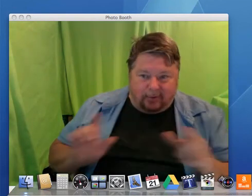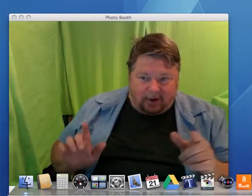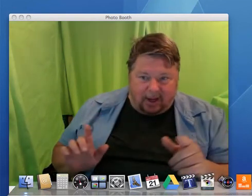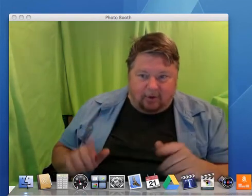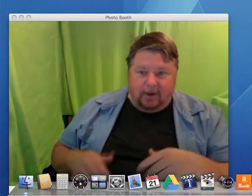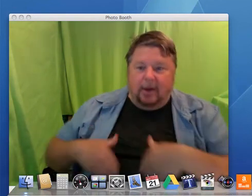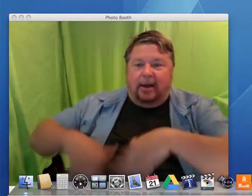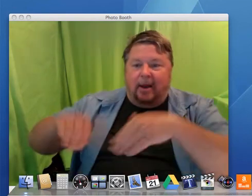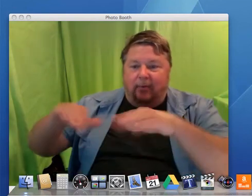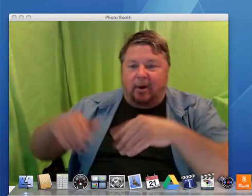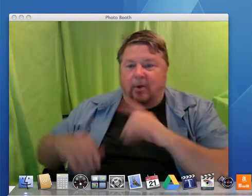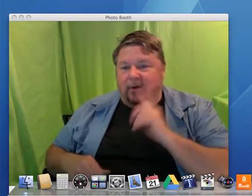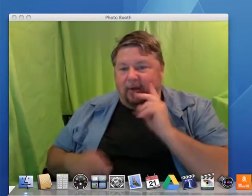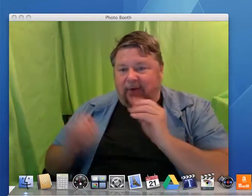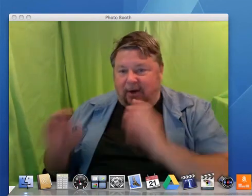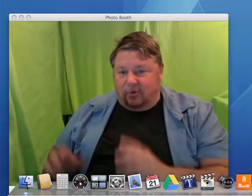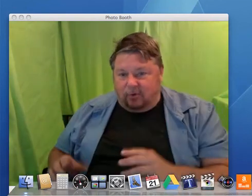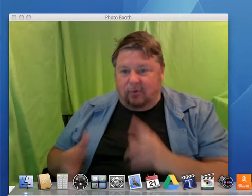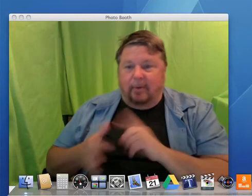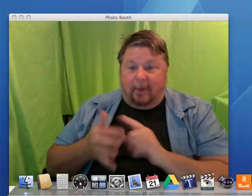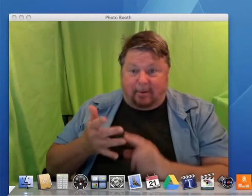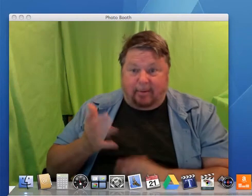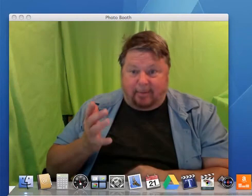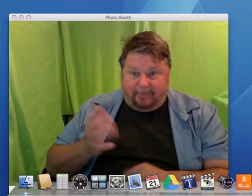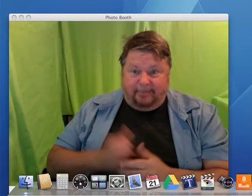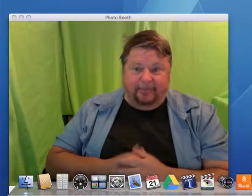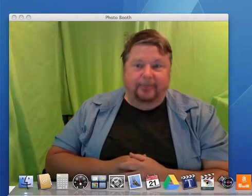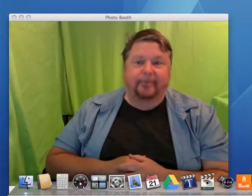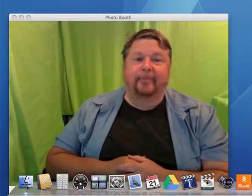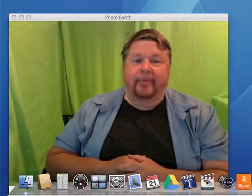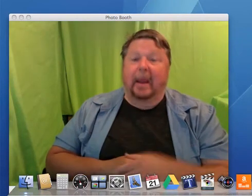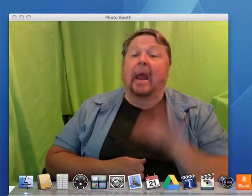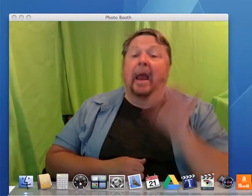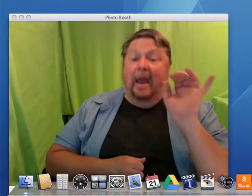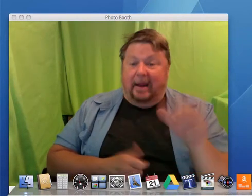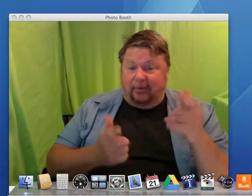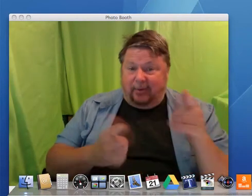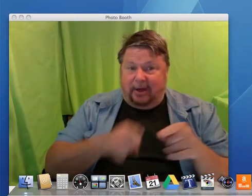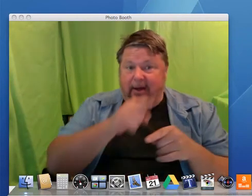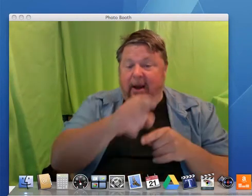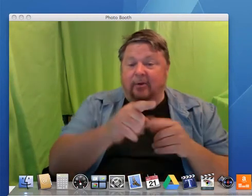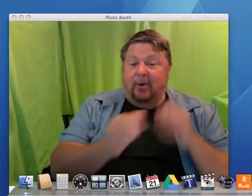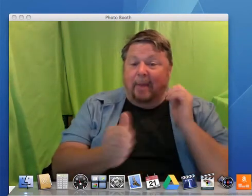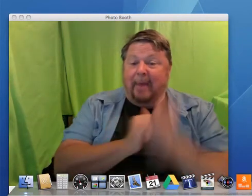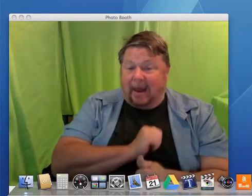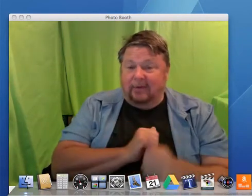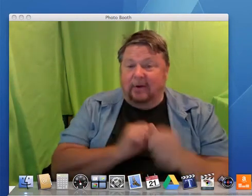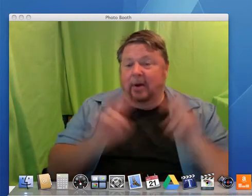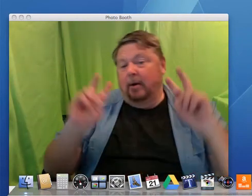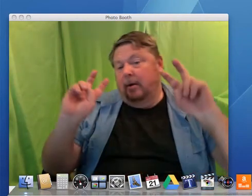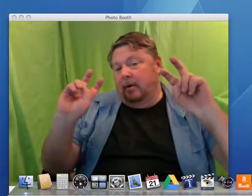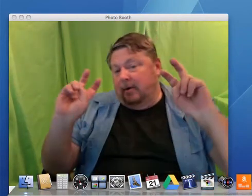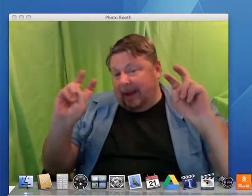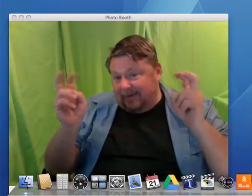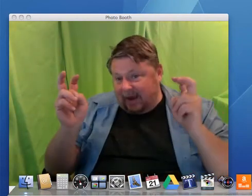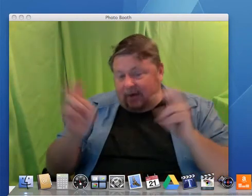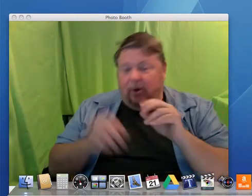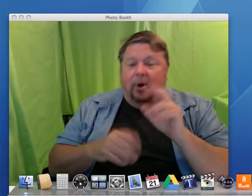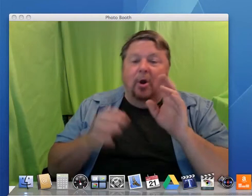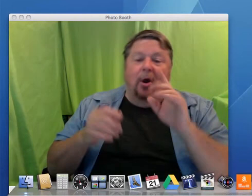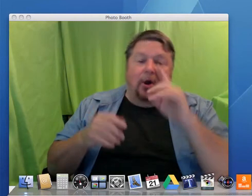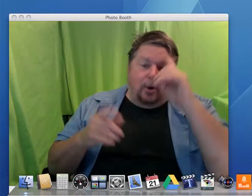language allowed, get rid of those deaf teachers, blah, blah, blah, blah. And that's what they did. So they passed, they